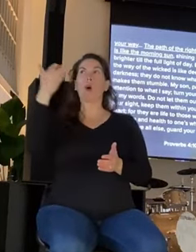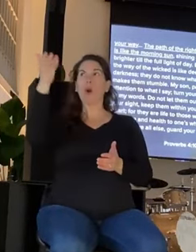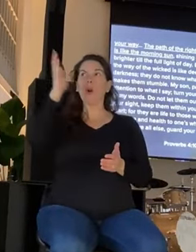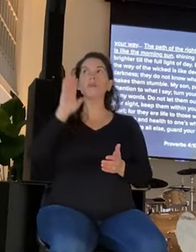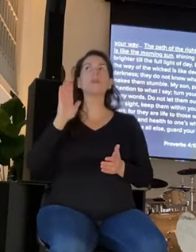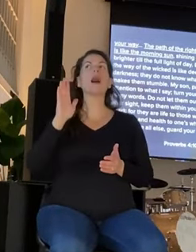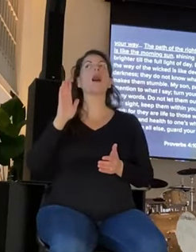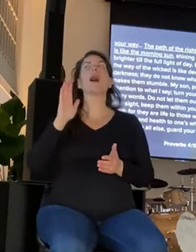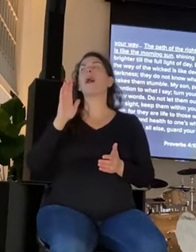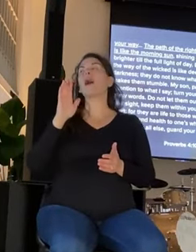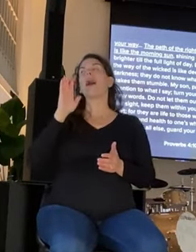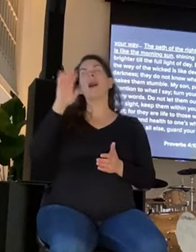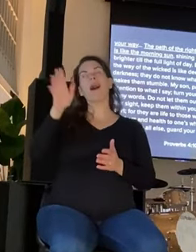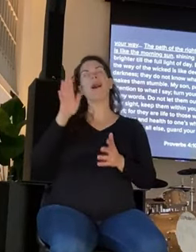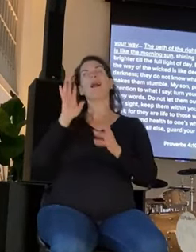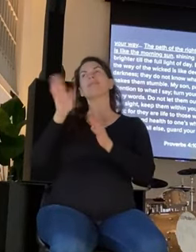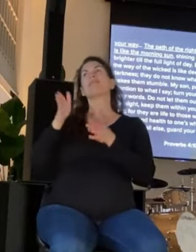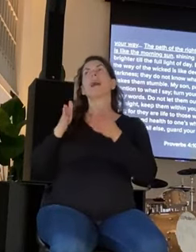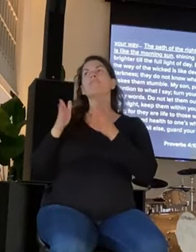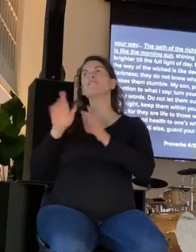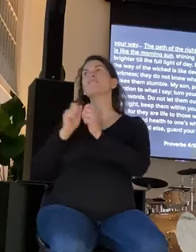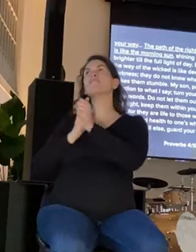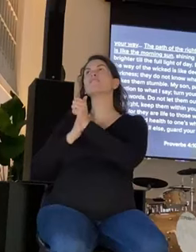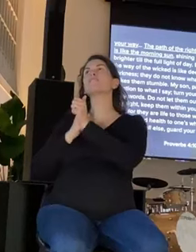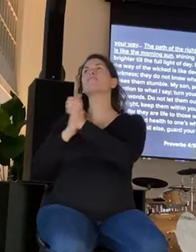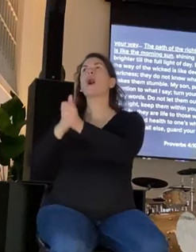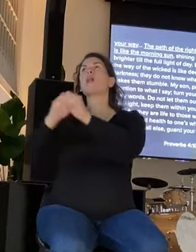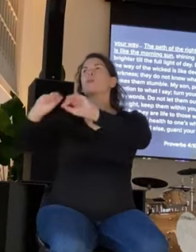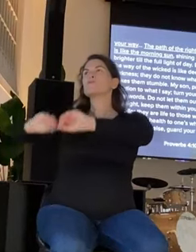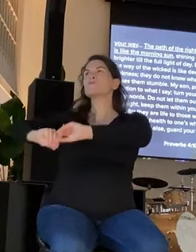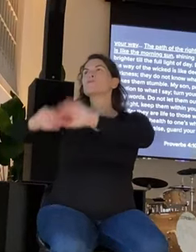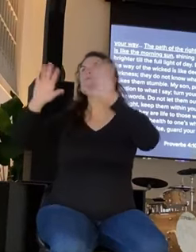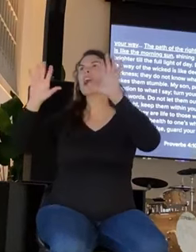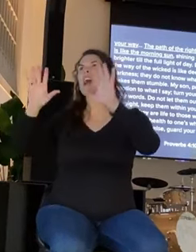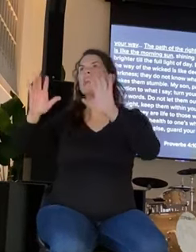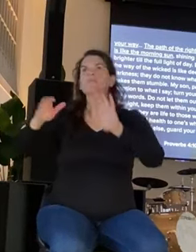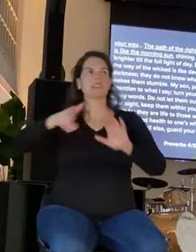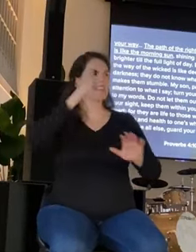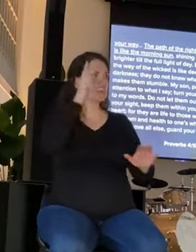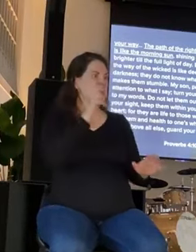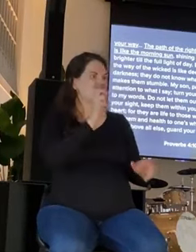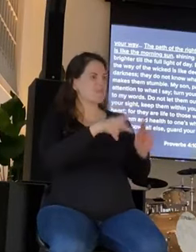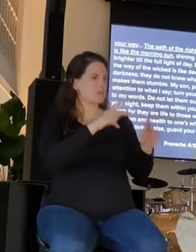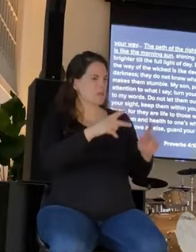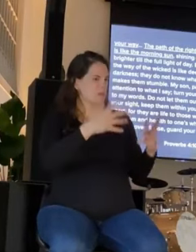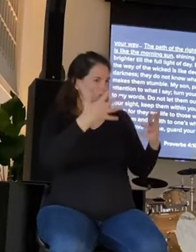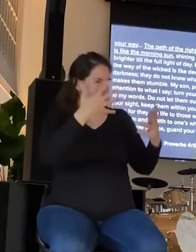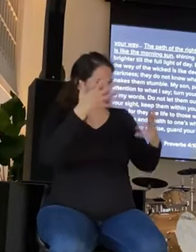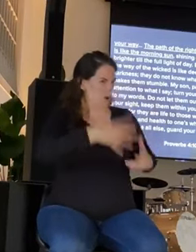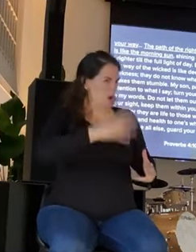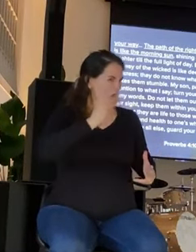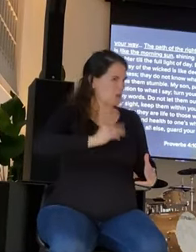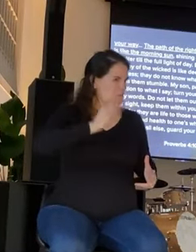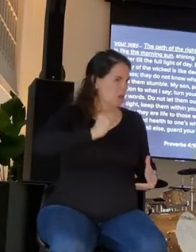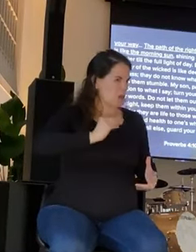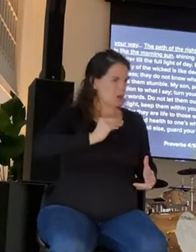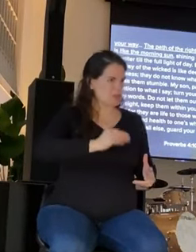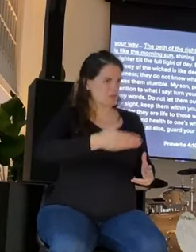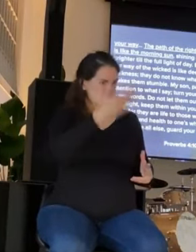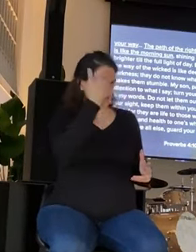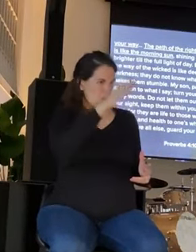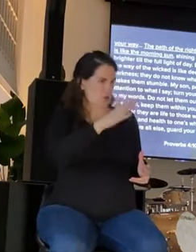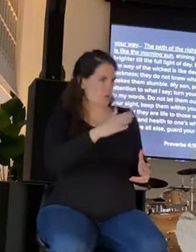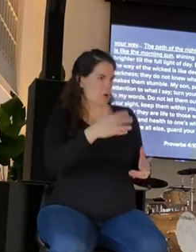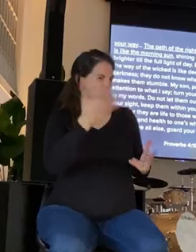shining ever brighter and brighter until the full light of day. But the way of the wicked is like deep darkness. They don't even know